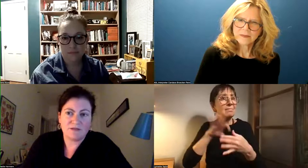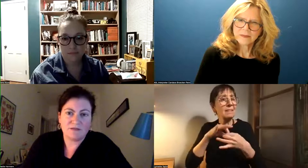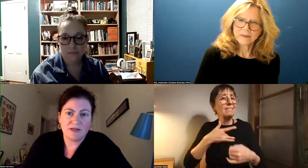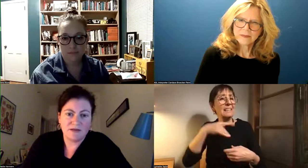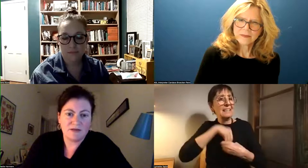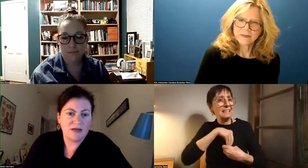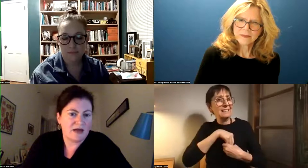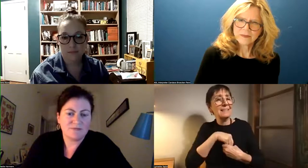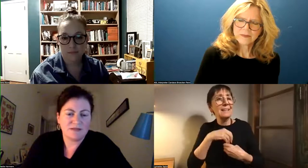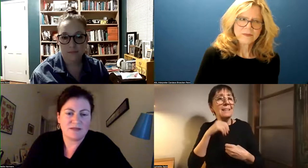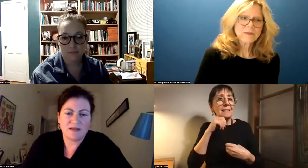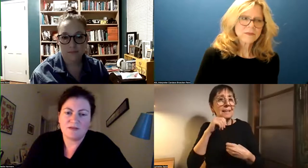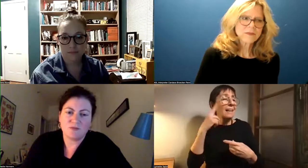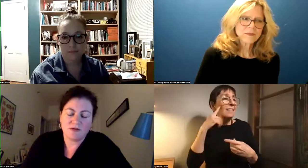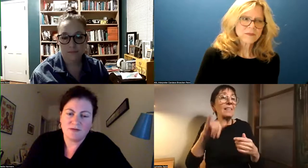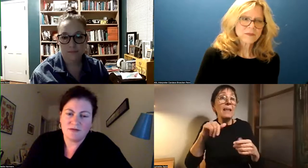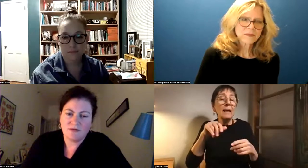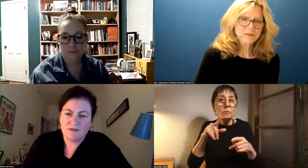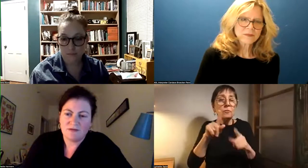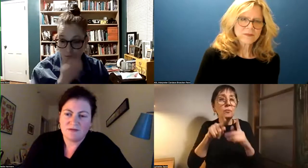think, that is